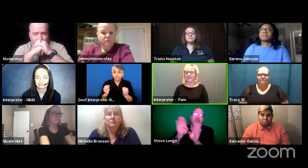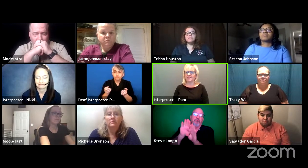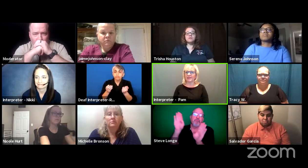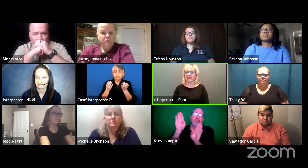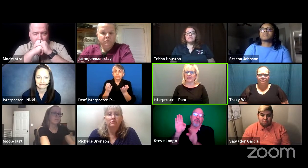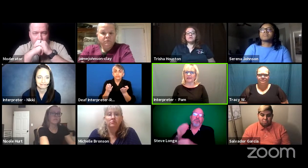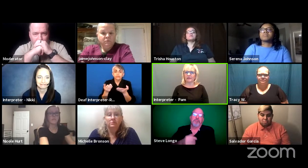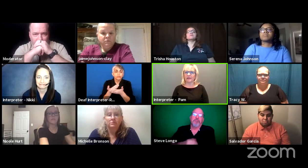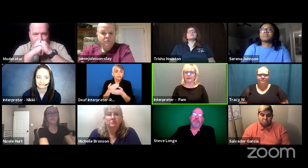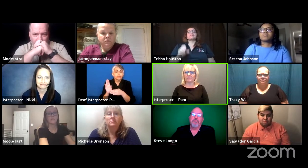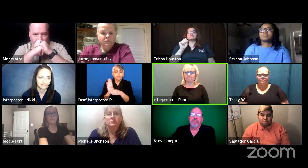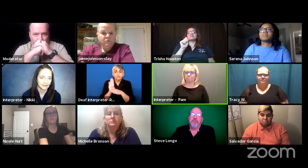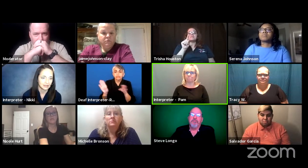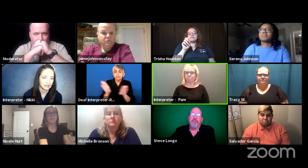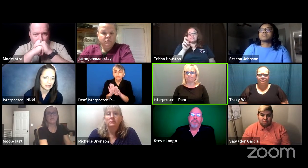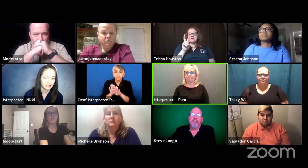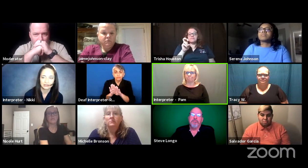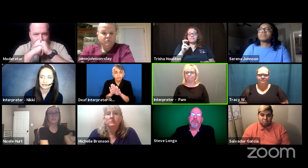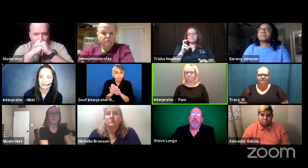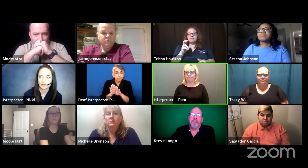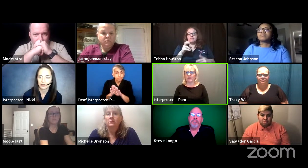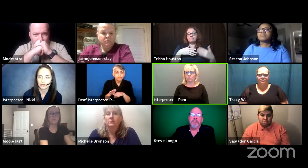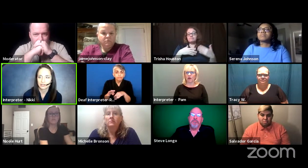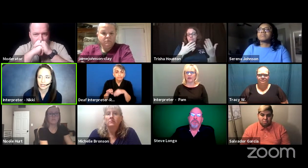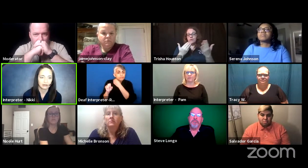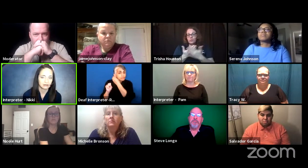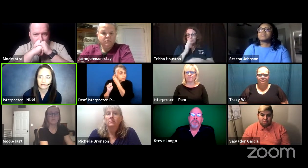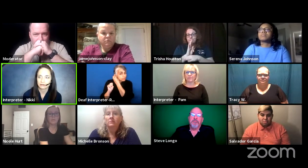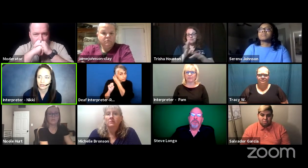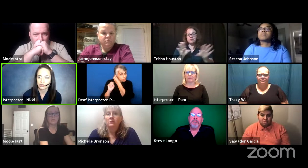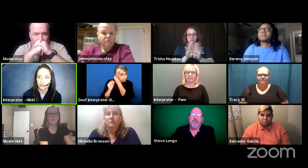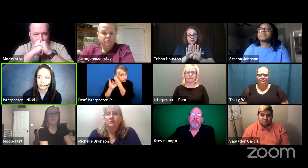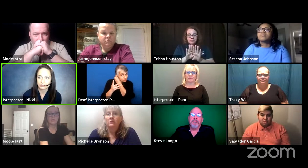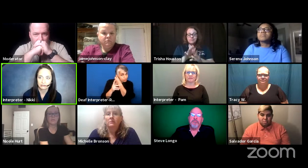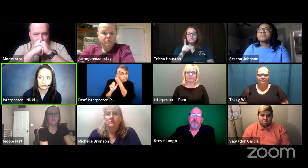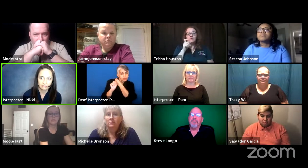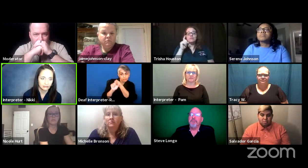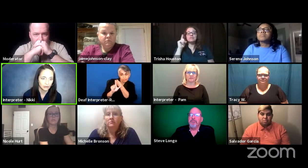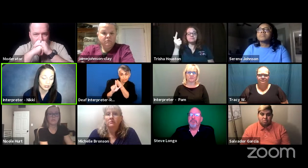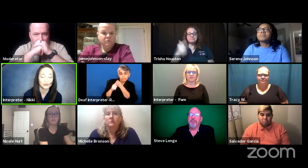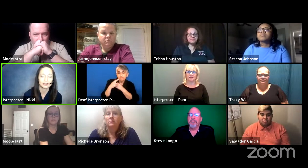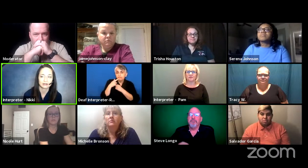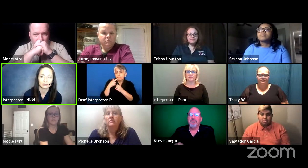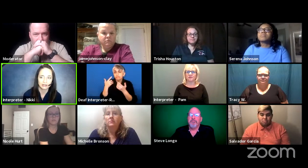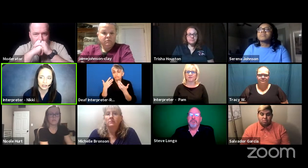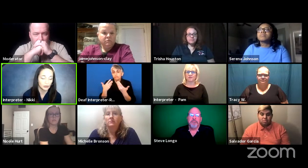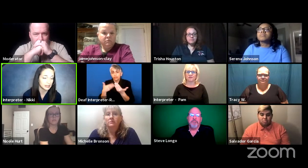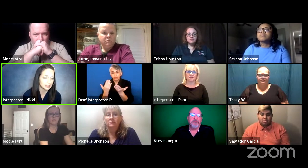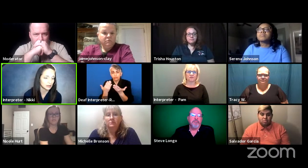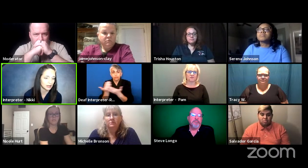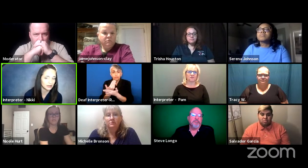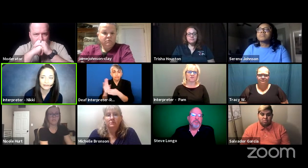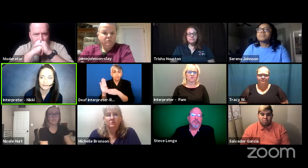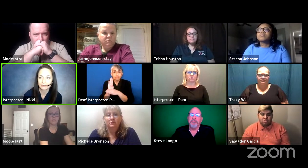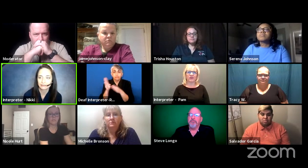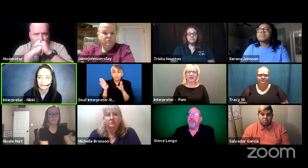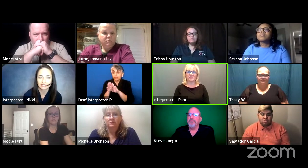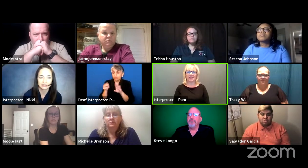Not seeing any. See if Longo's saying adjourn or close the new business rather. Do we have a